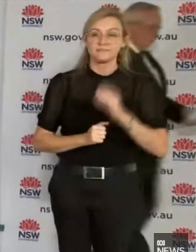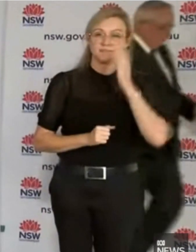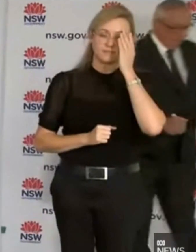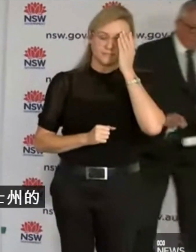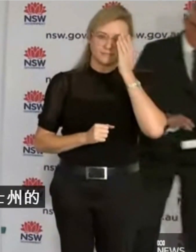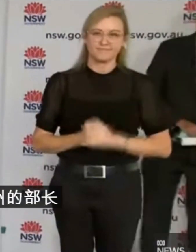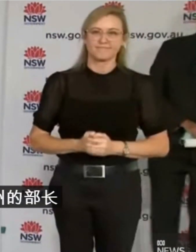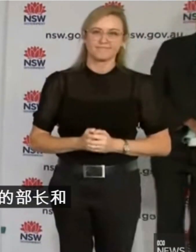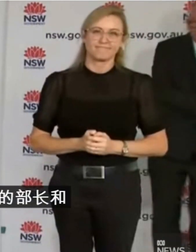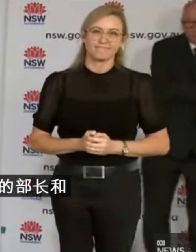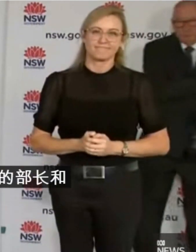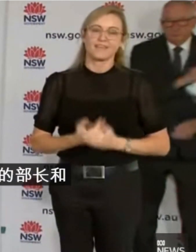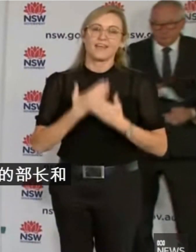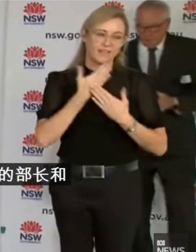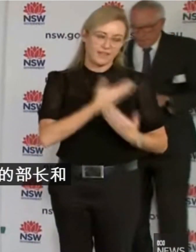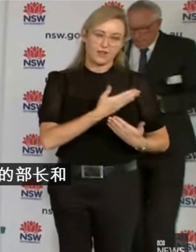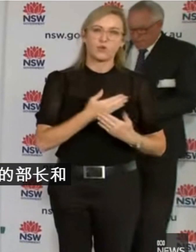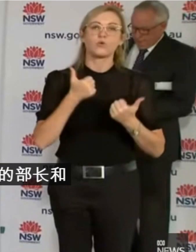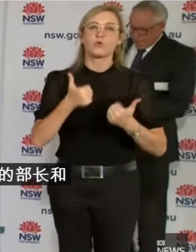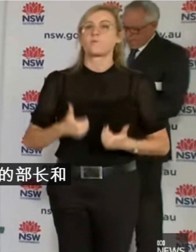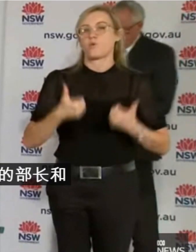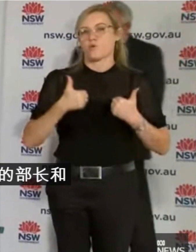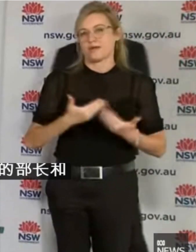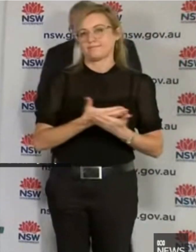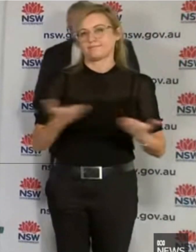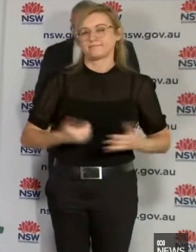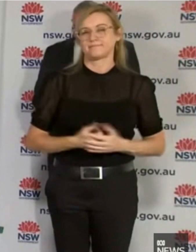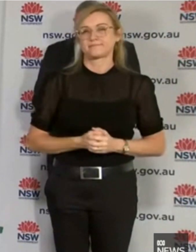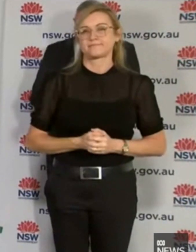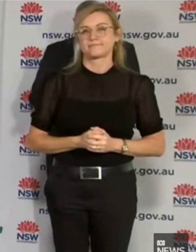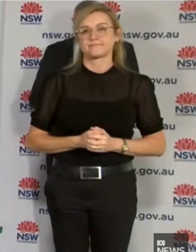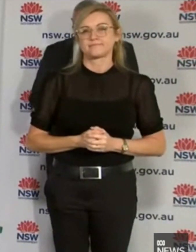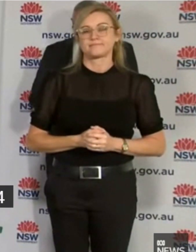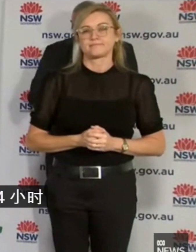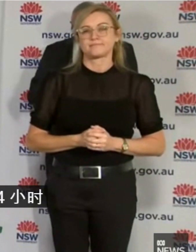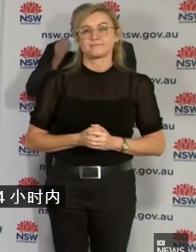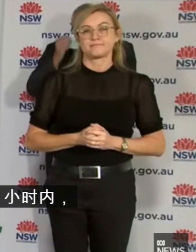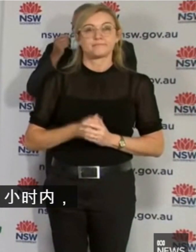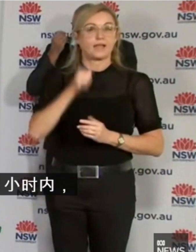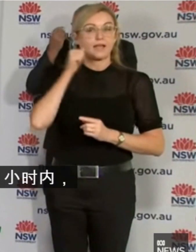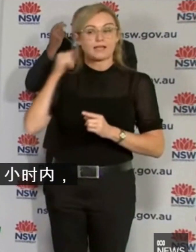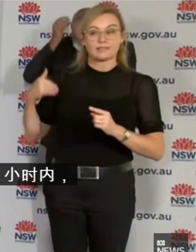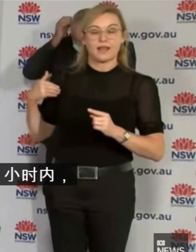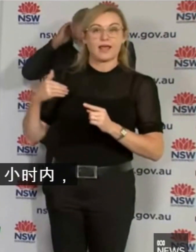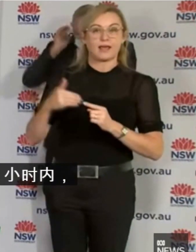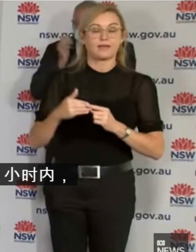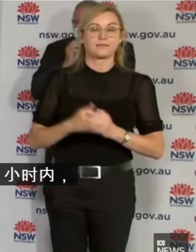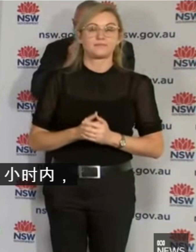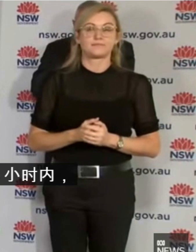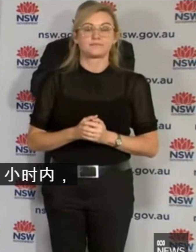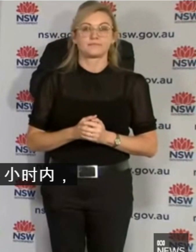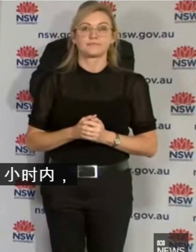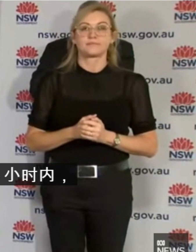Thank you very much, Minister, and good morning, everybody. In New South Wales, in the 24 hours till 8 p.m. last